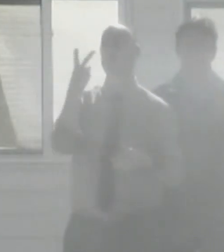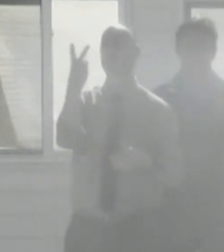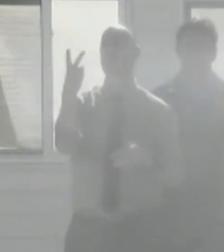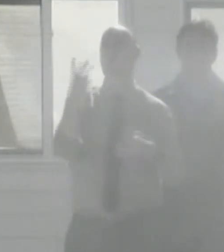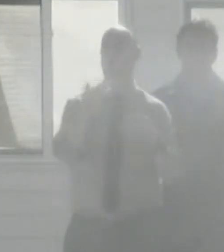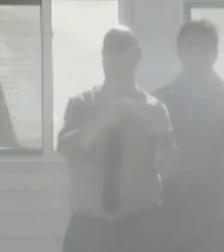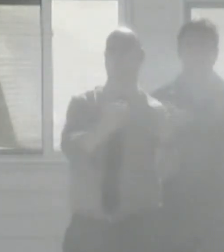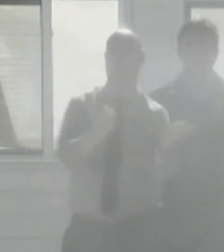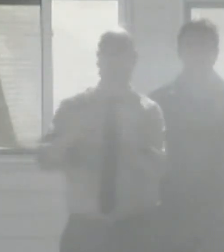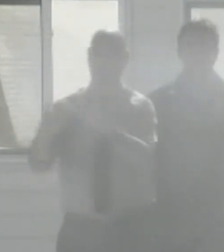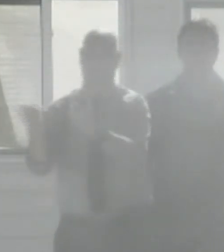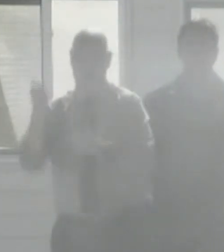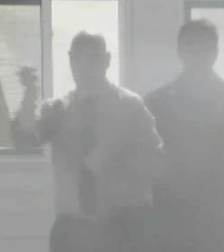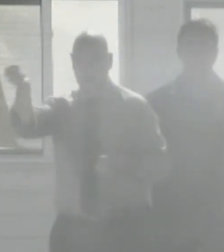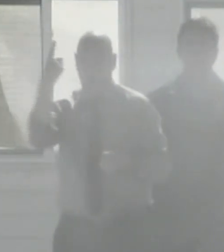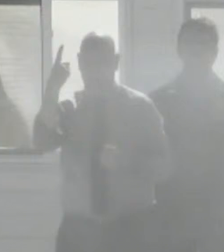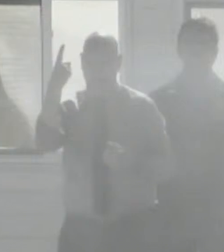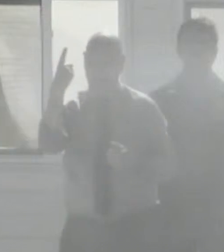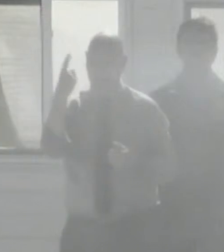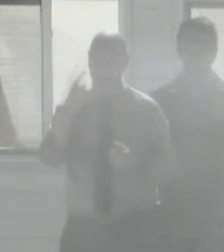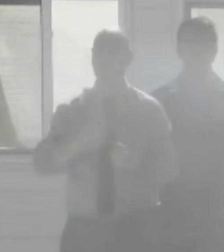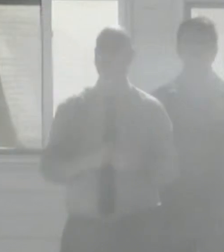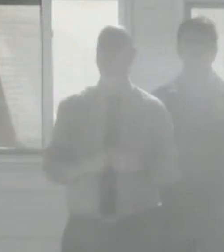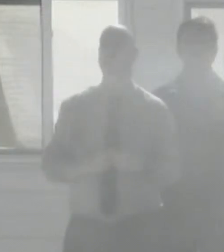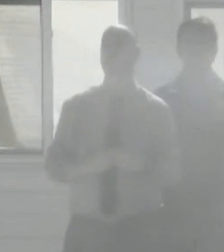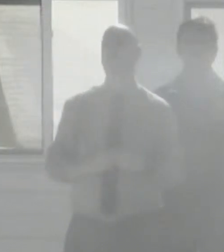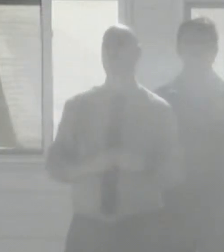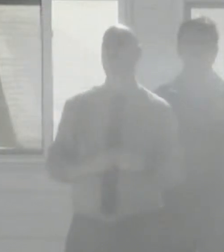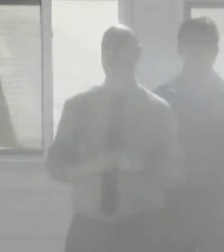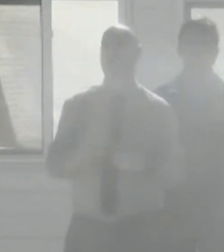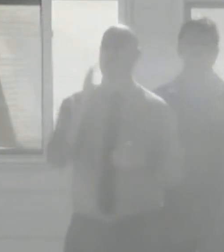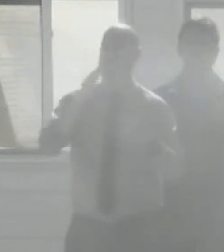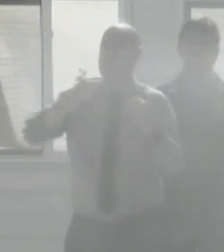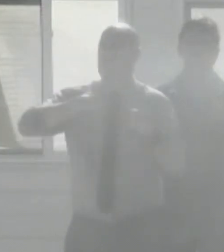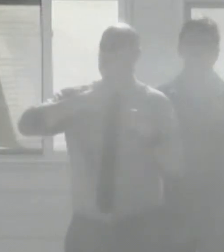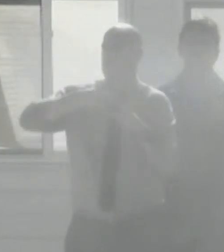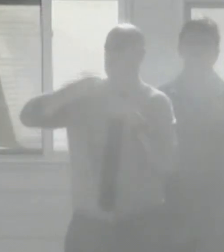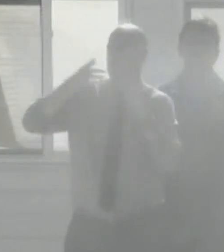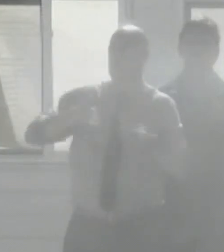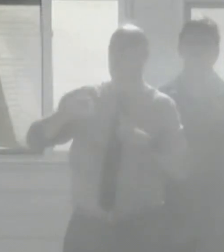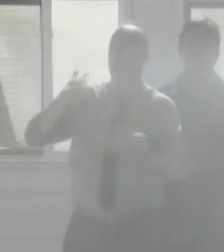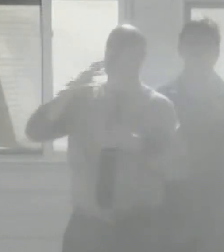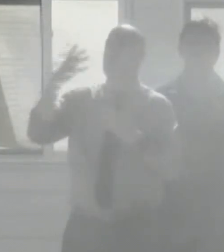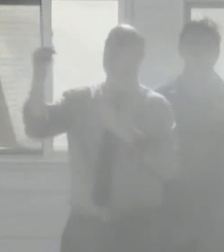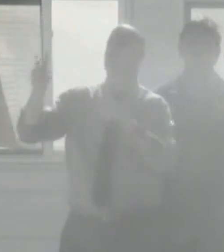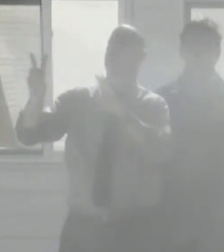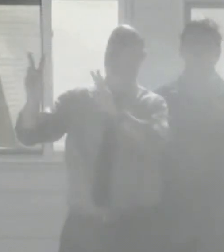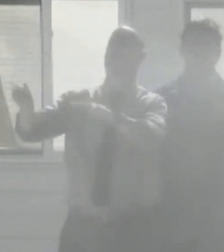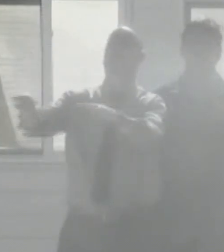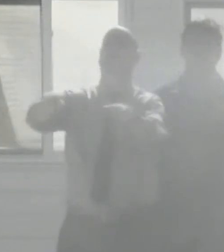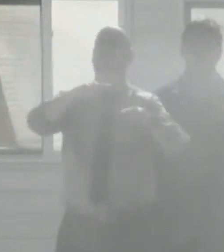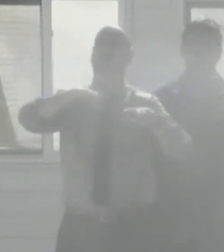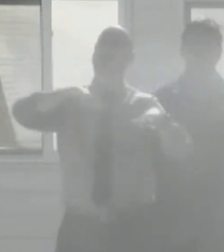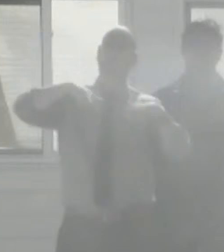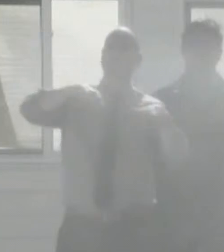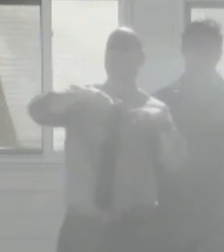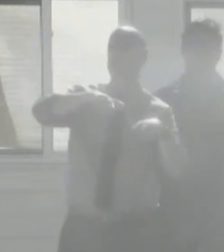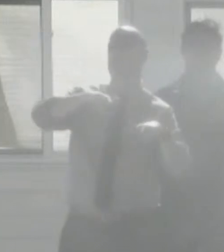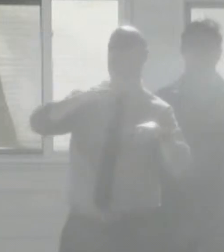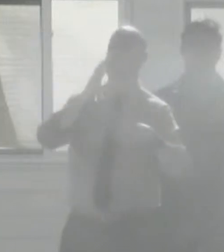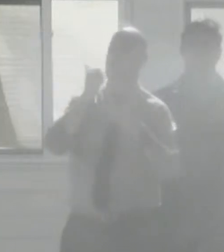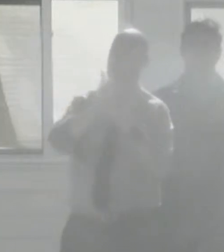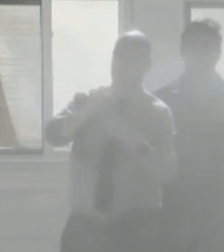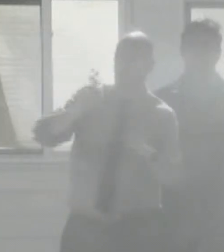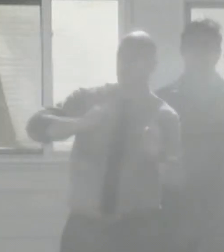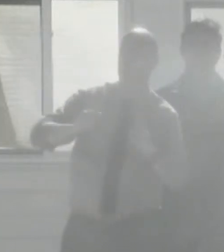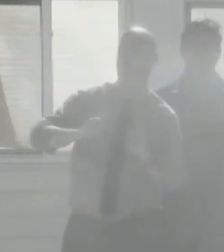disaster survivor assistance specialists. They're going to be out walking around helping people. We will work with Kevin Guthrie on where to establish disaster recovery centers,